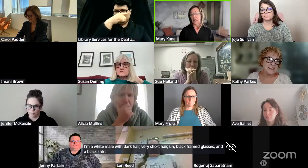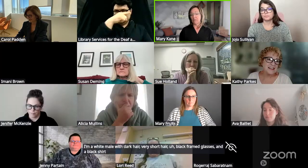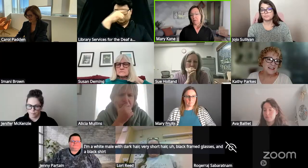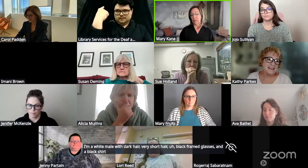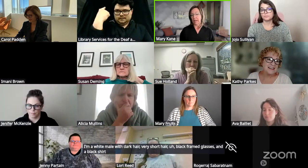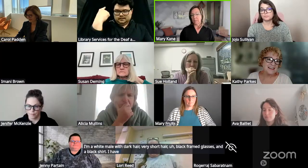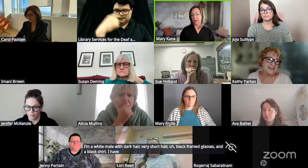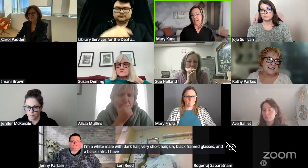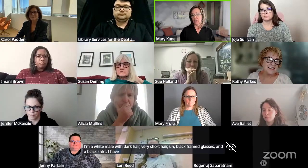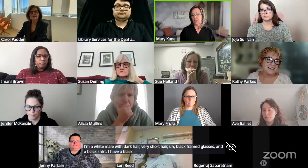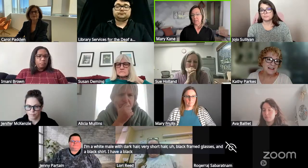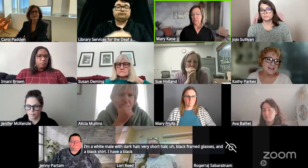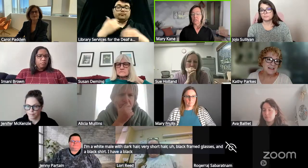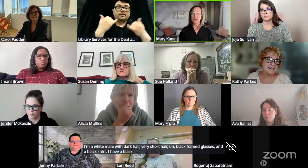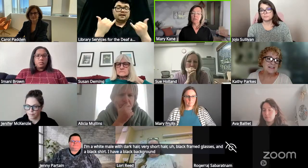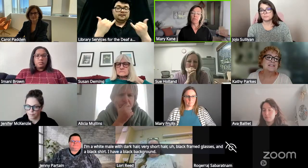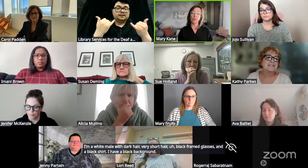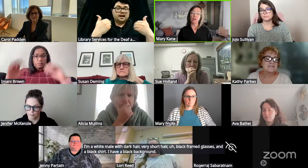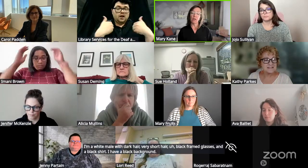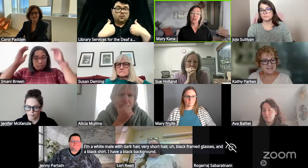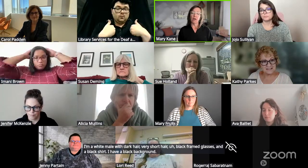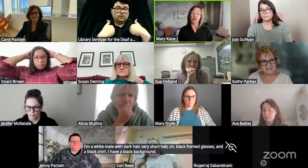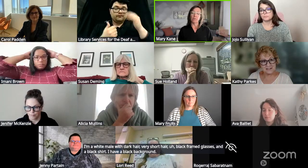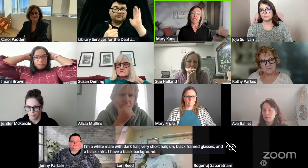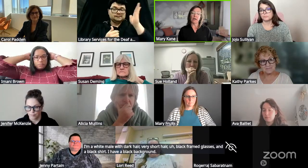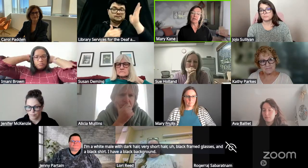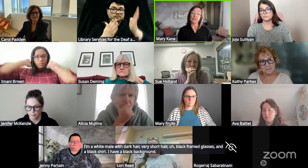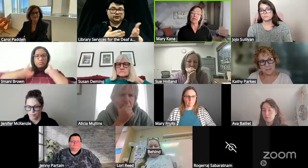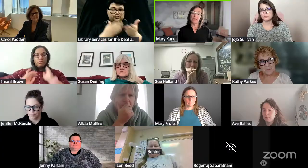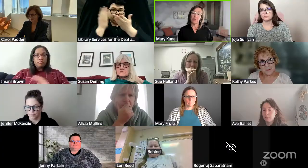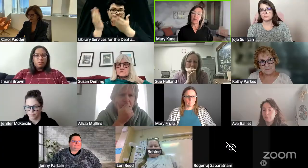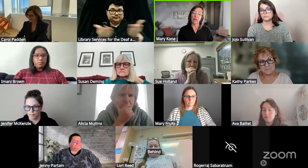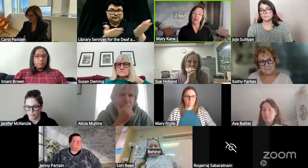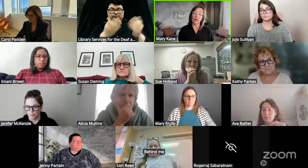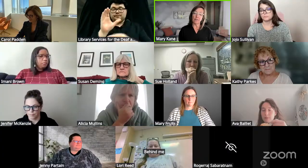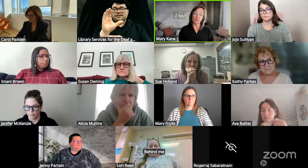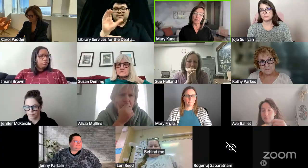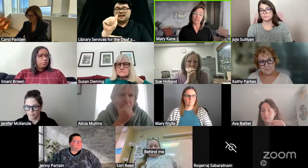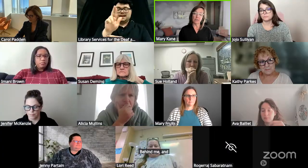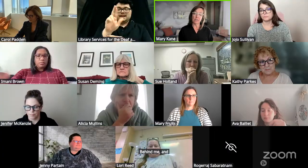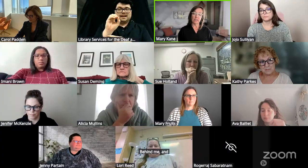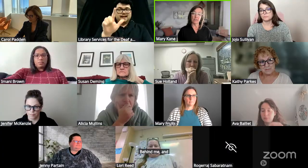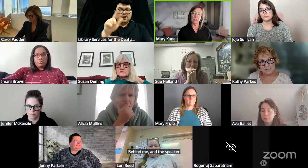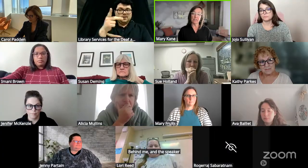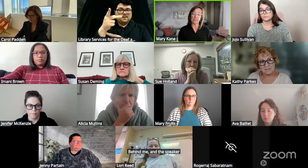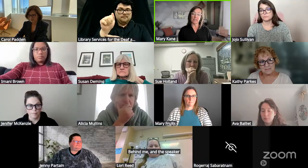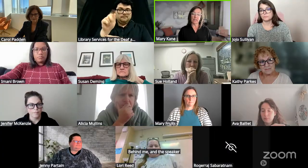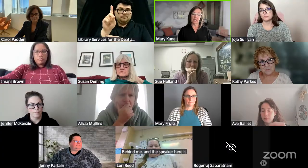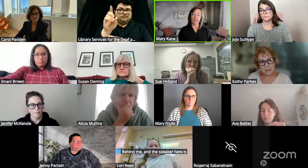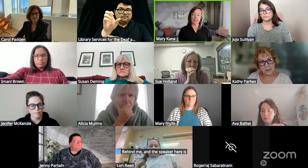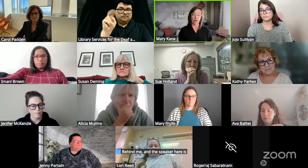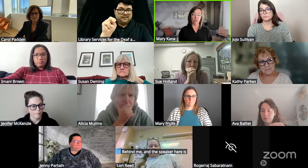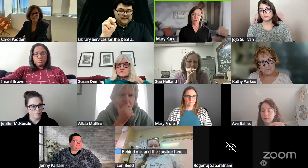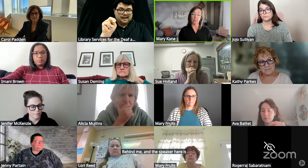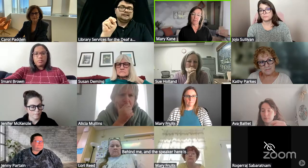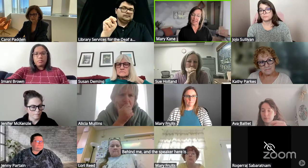a black background behind me, and the speaker here is Carol Padden.